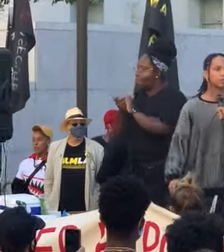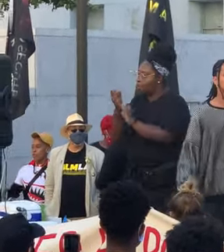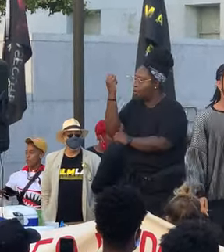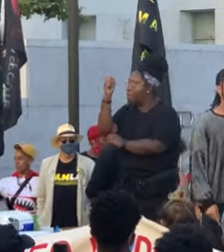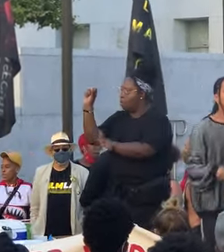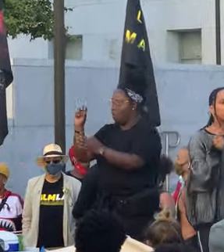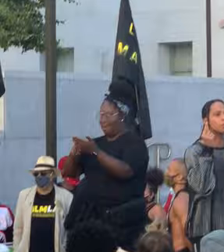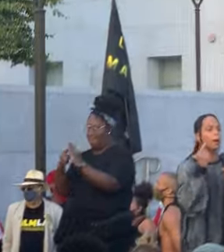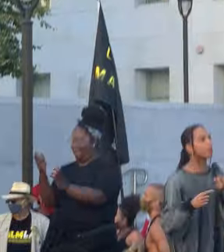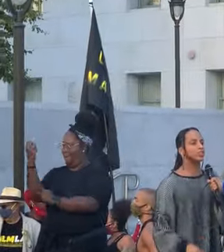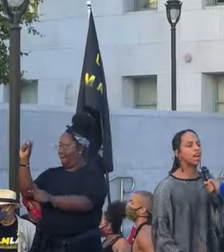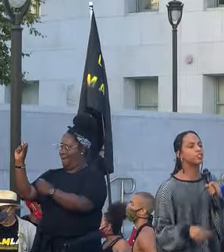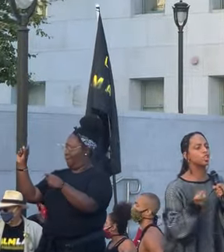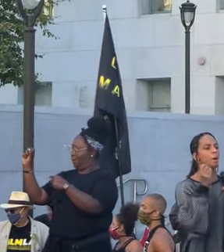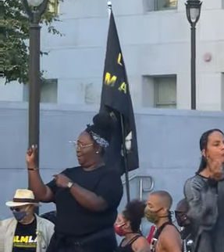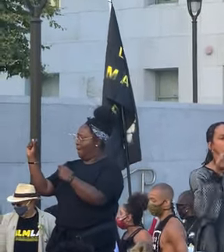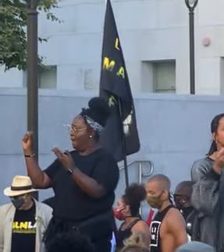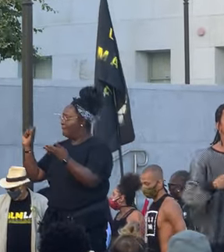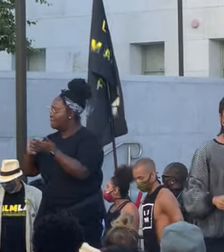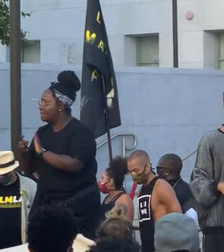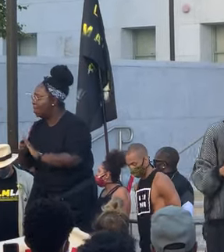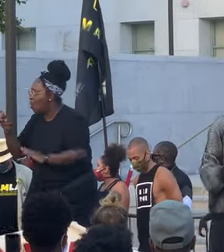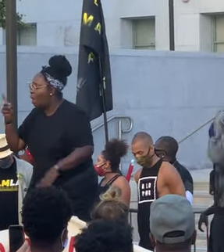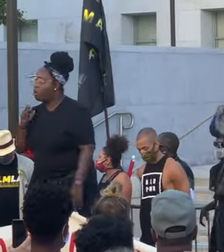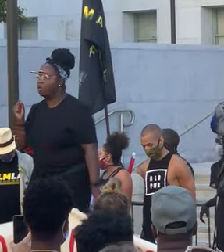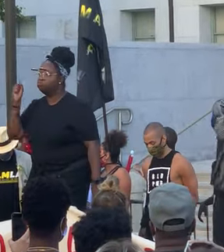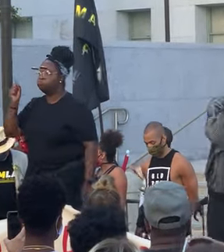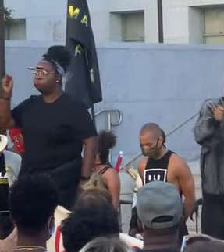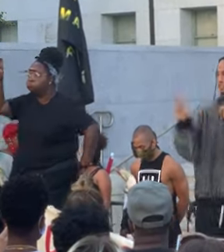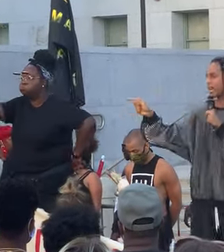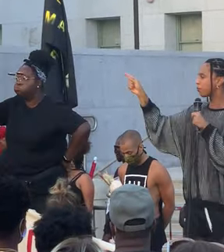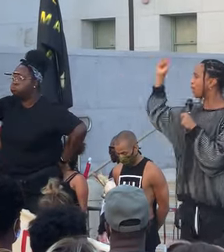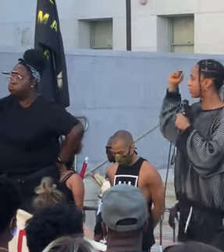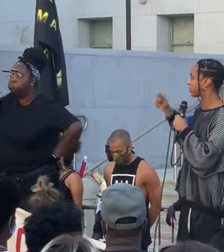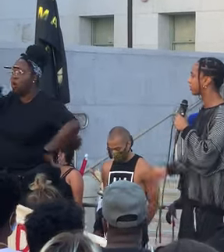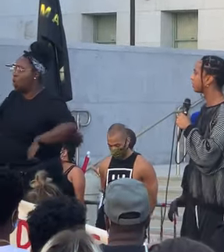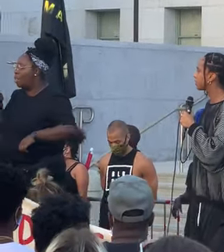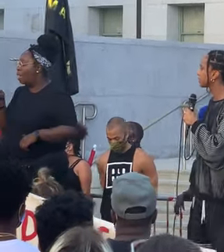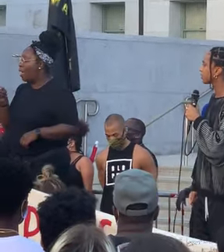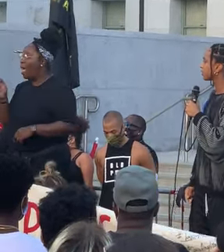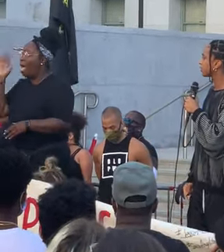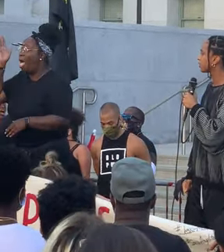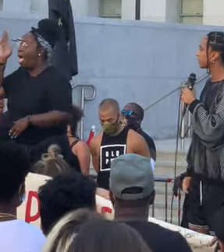is. Because remember, it's not just about what you stand for, it's about who you sit with.